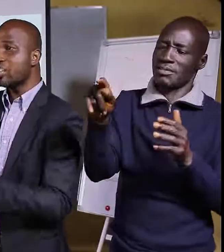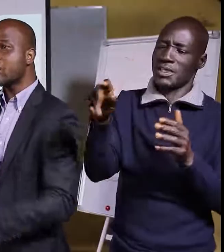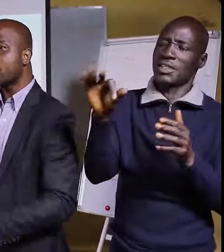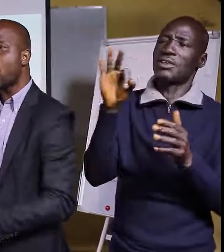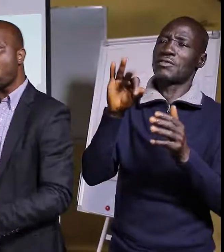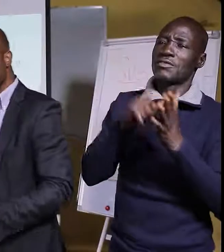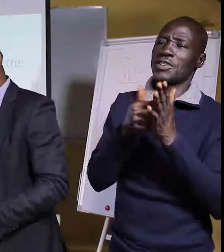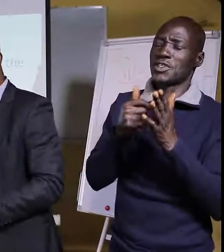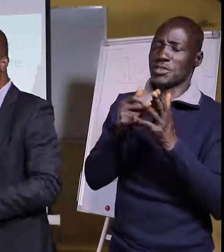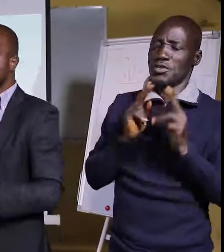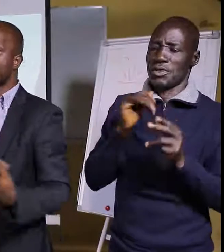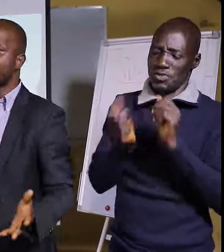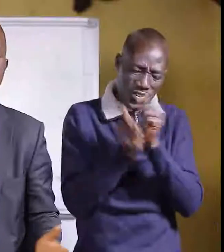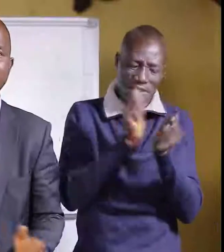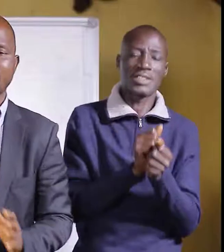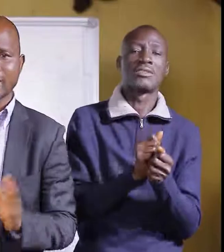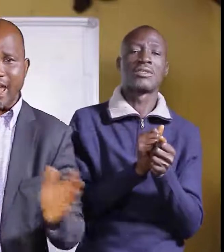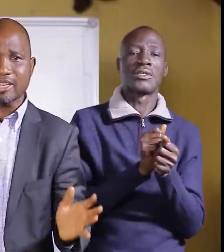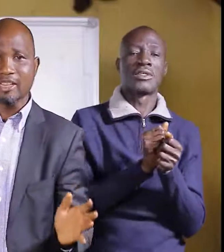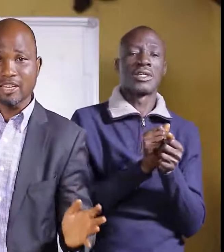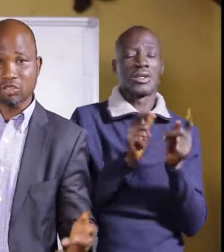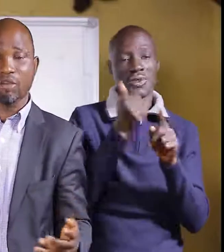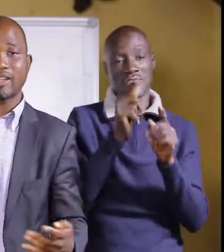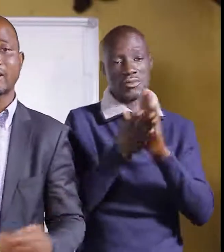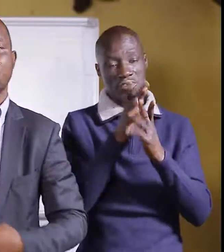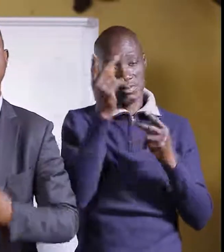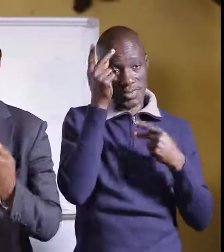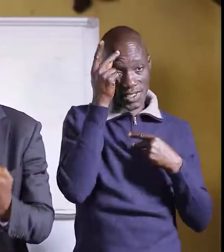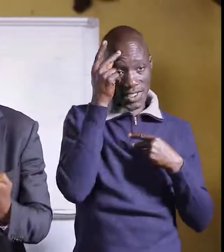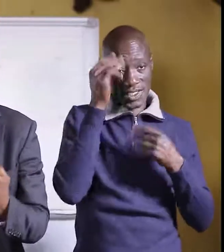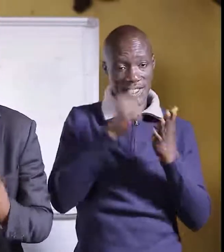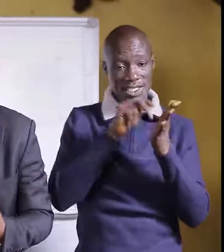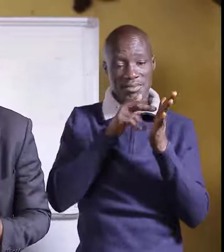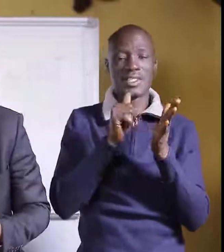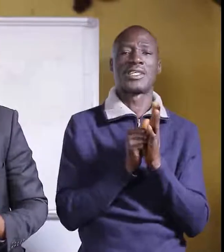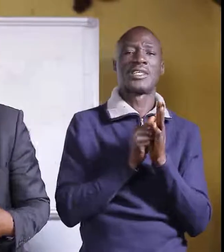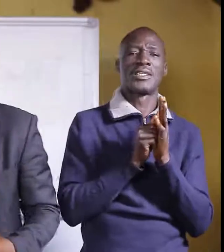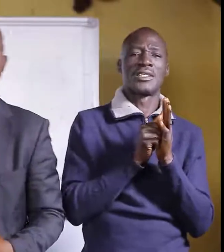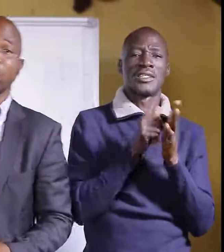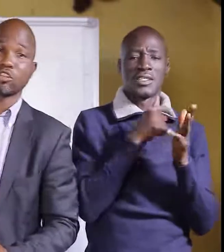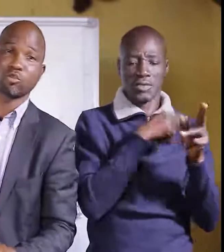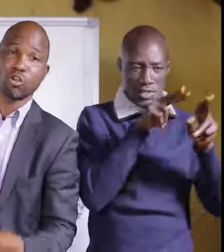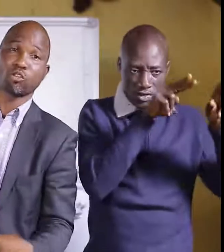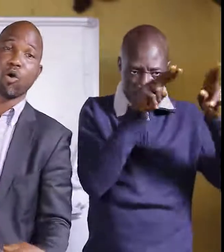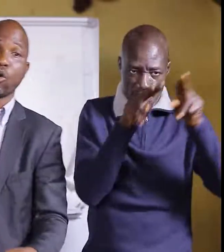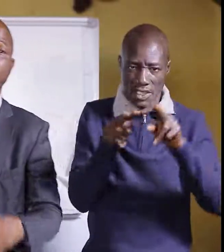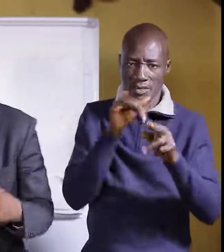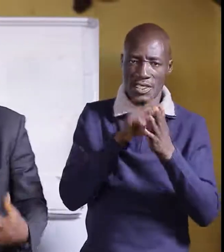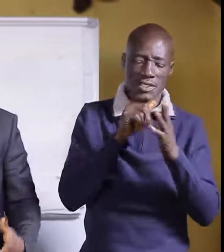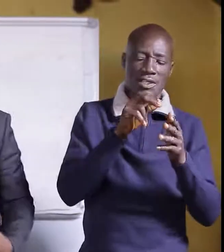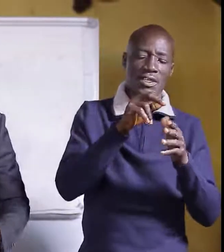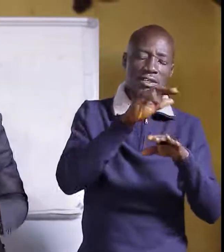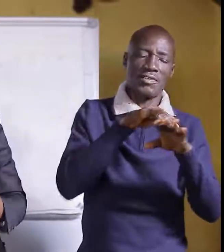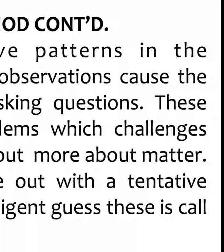was changing from what it used to be. And then they discovered that there was a virus in them, and this virus was